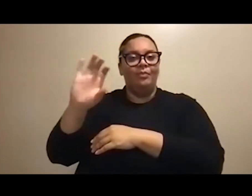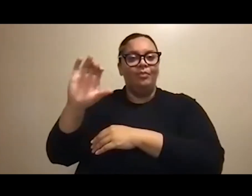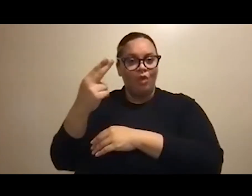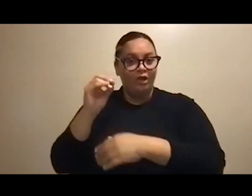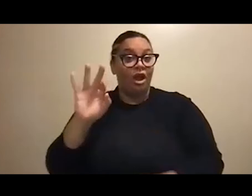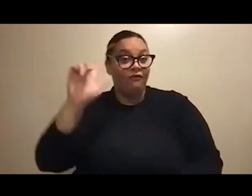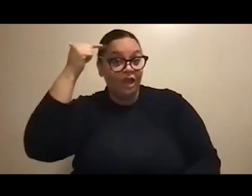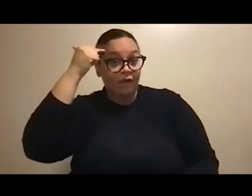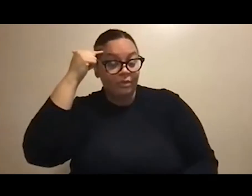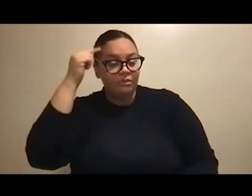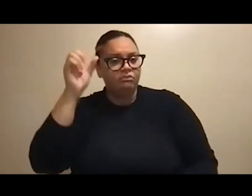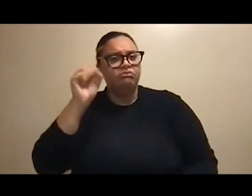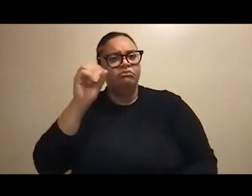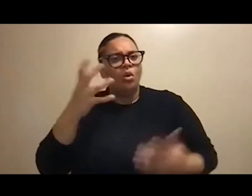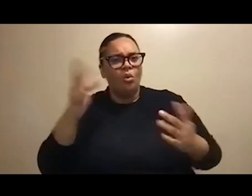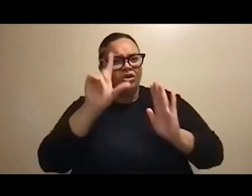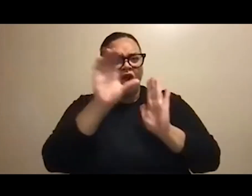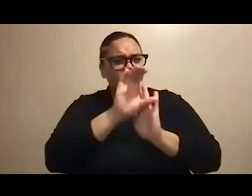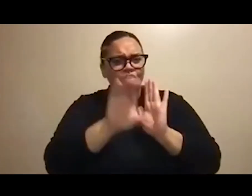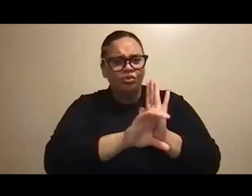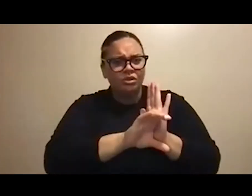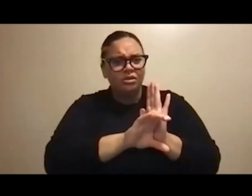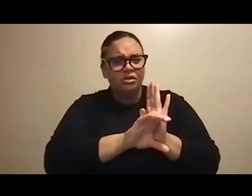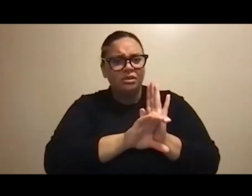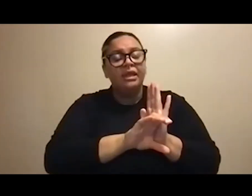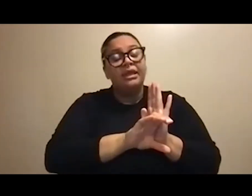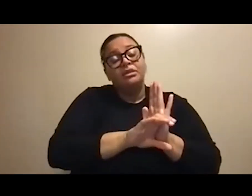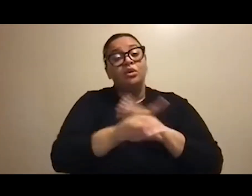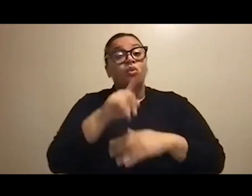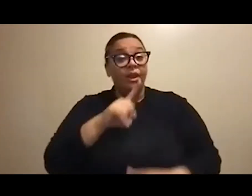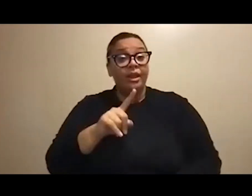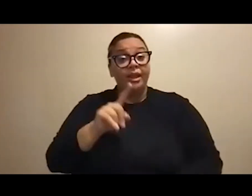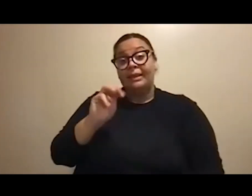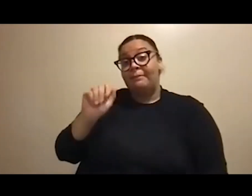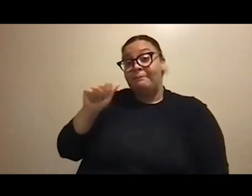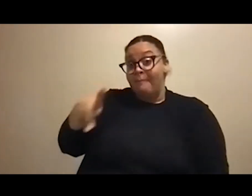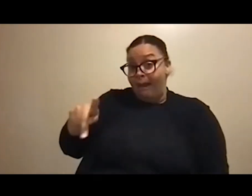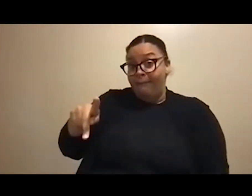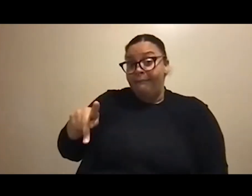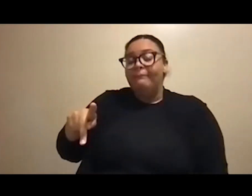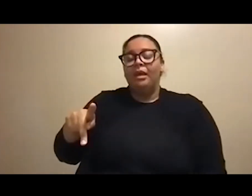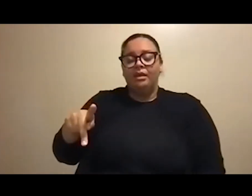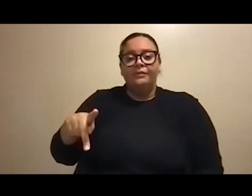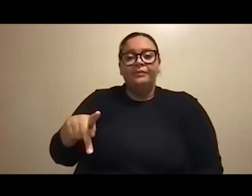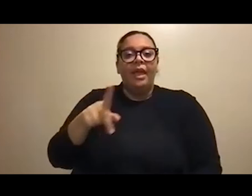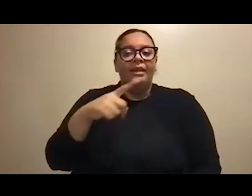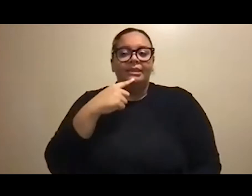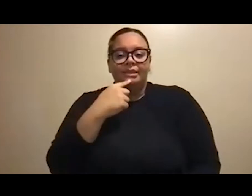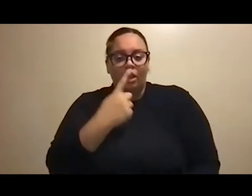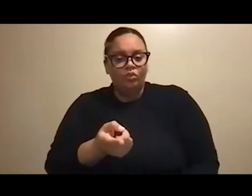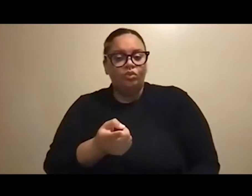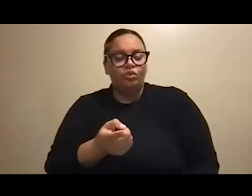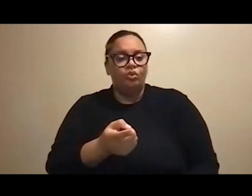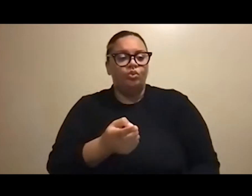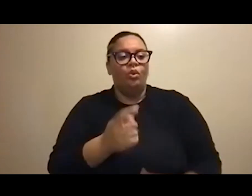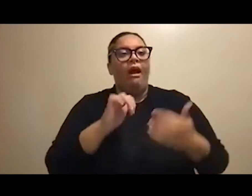the Constitution? Well, one could say a Constitution is a roadmap which tells you the way in which the